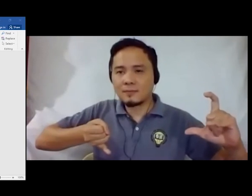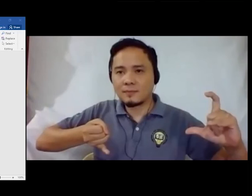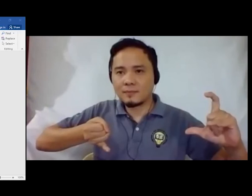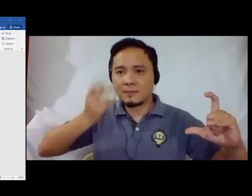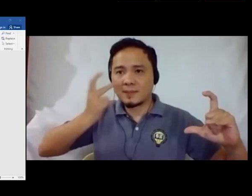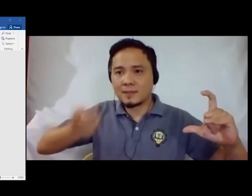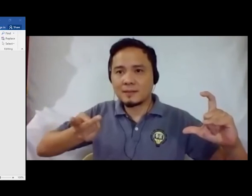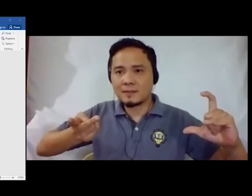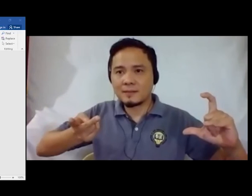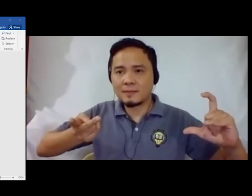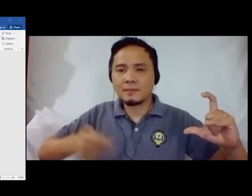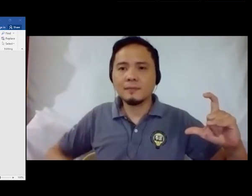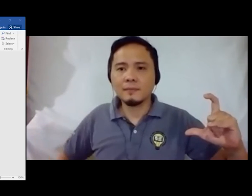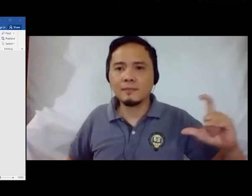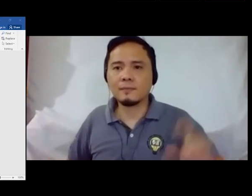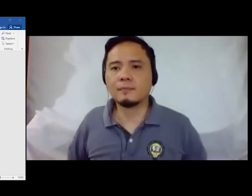Now,